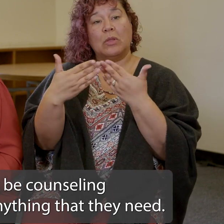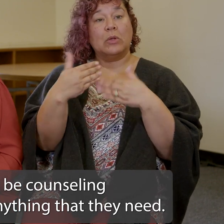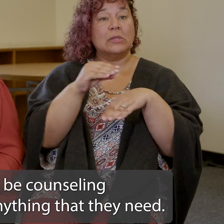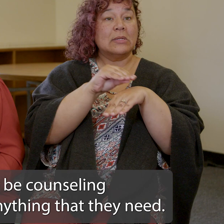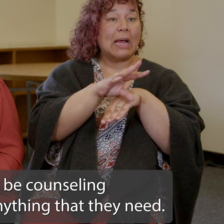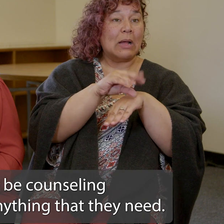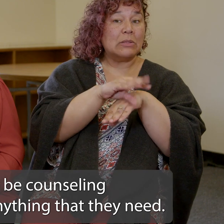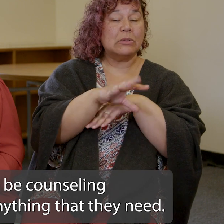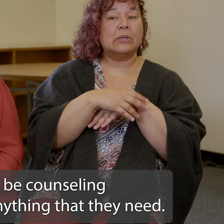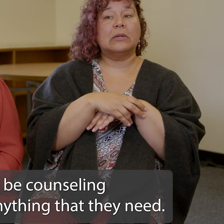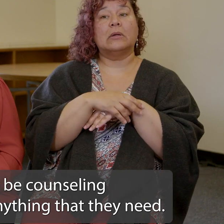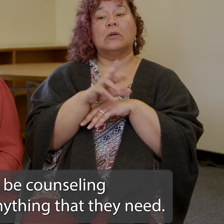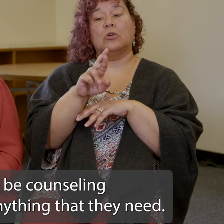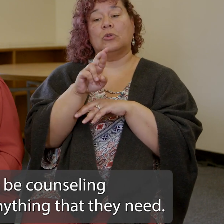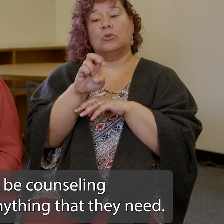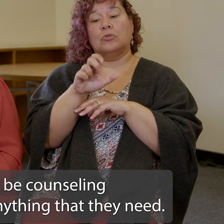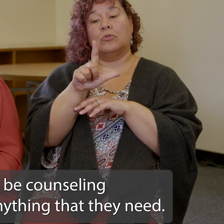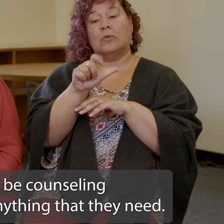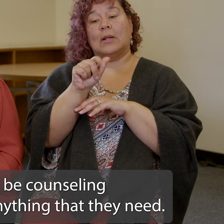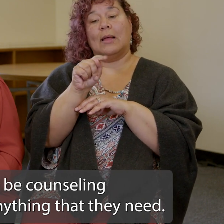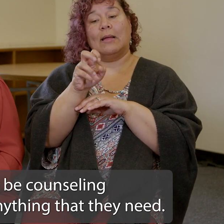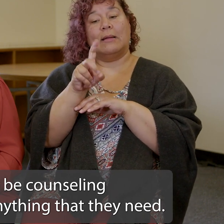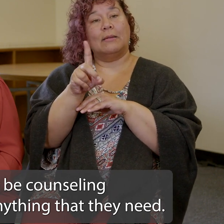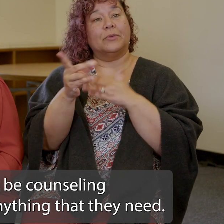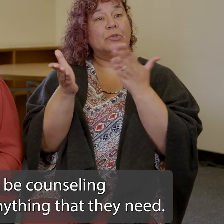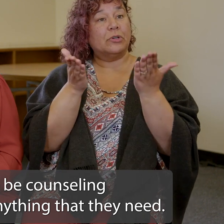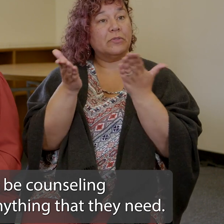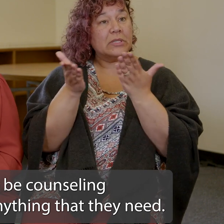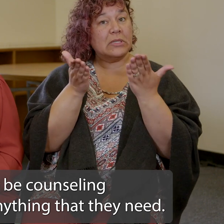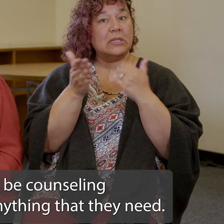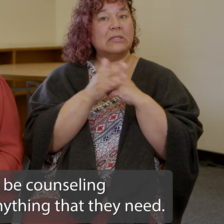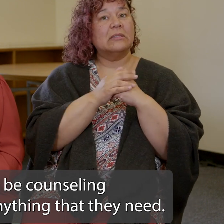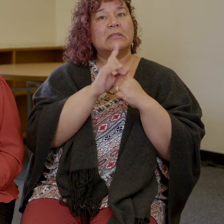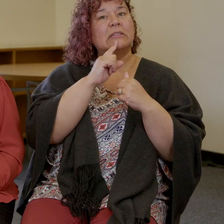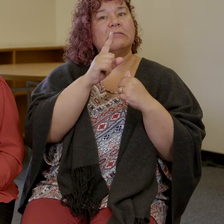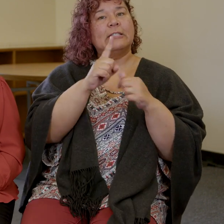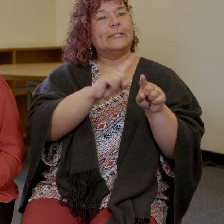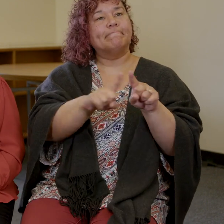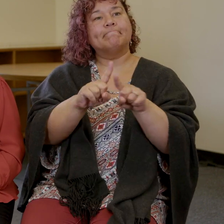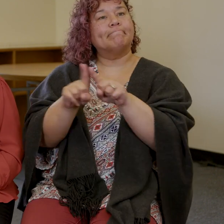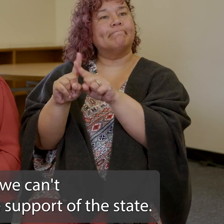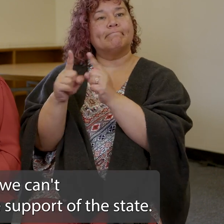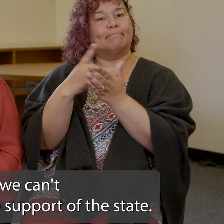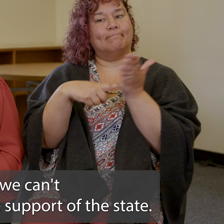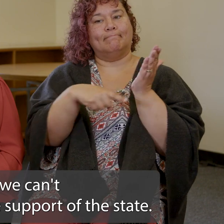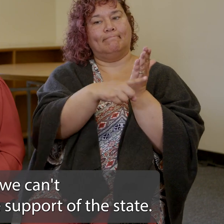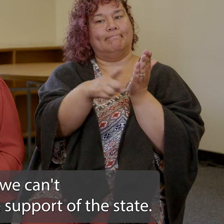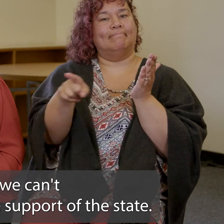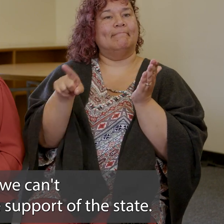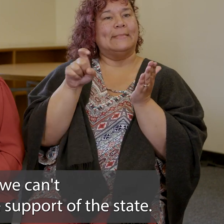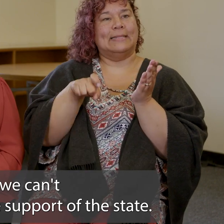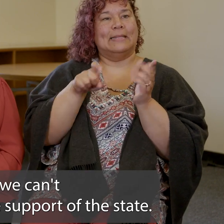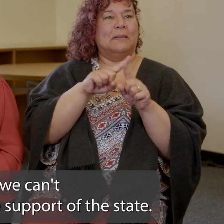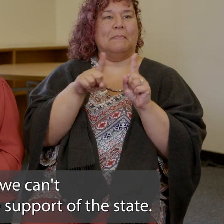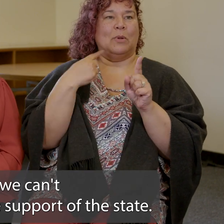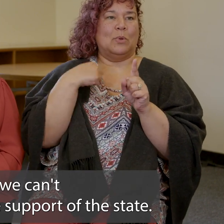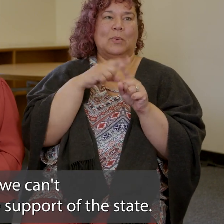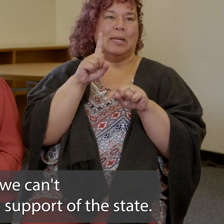anything that they need but we can't do it without the support of the state.